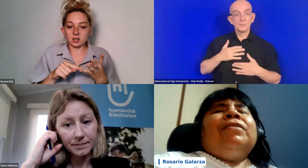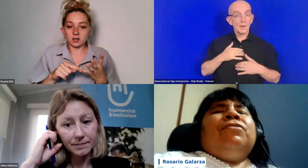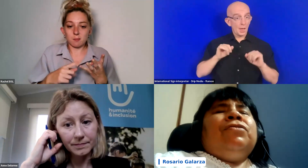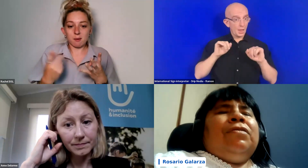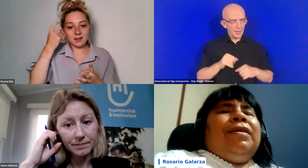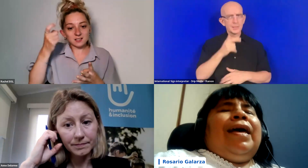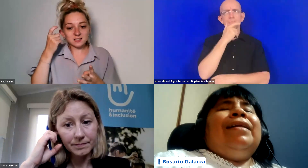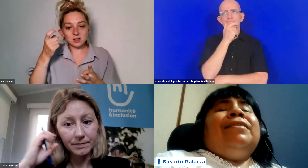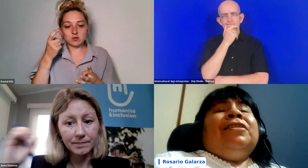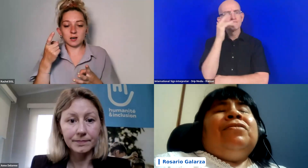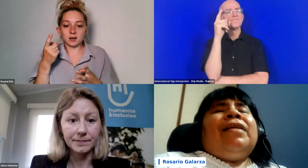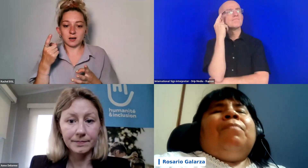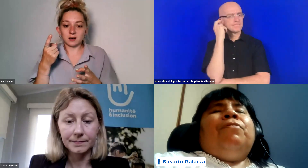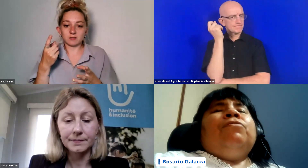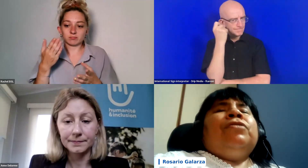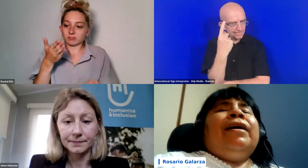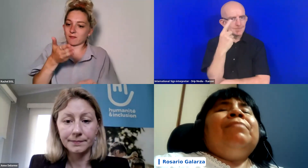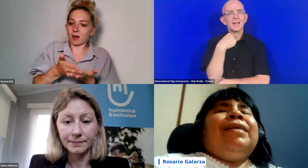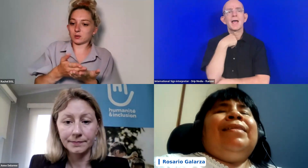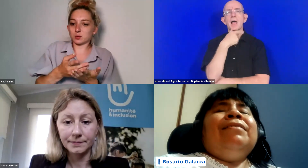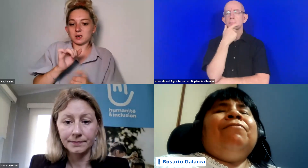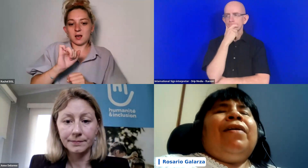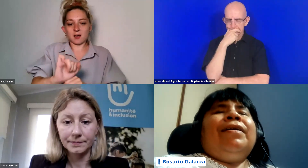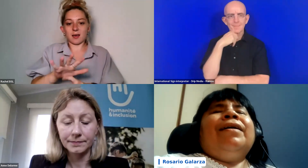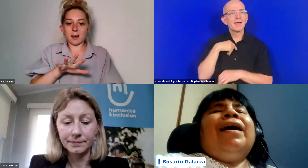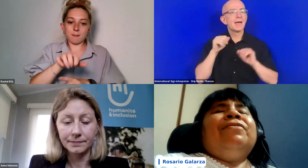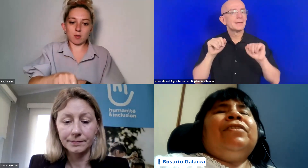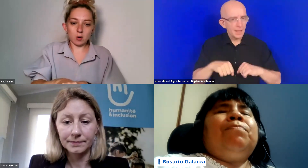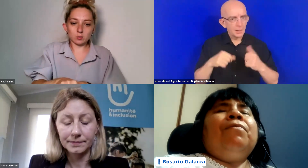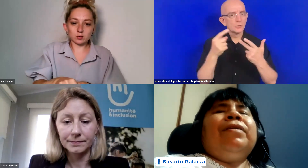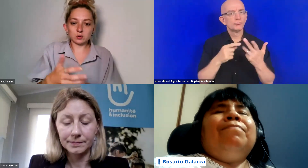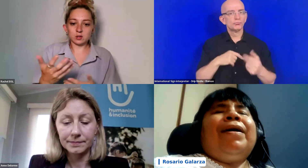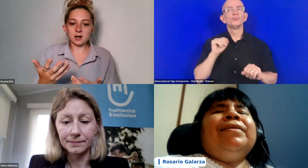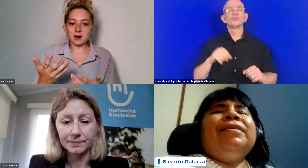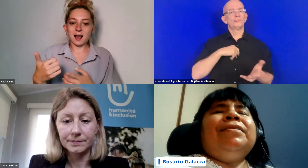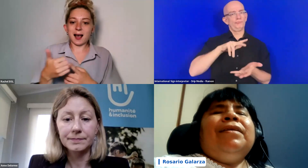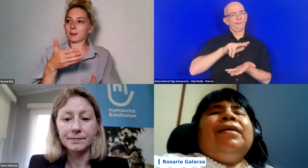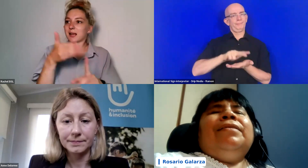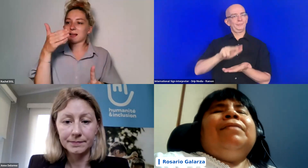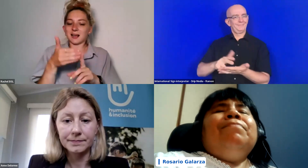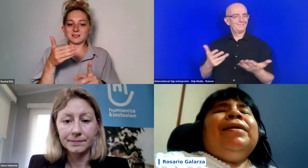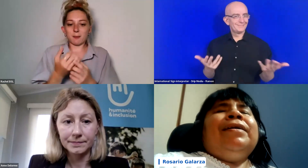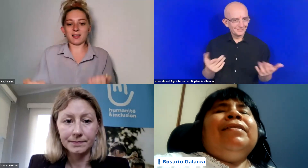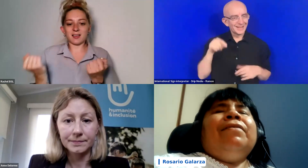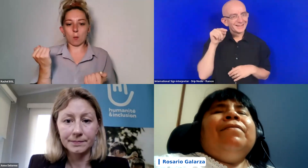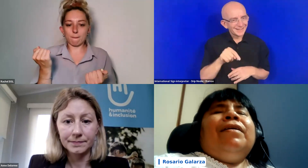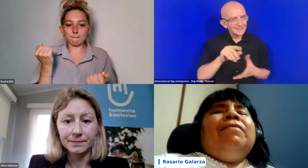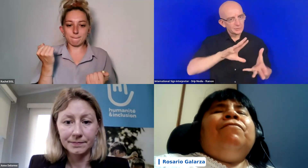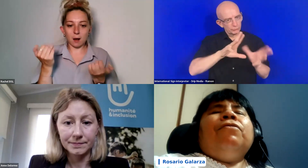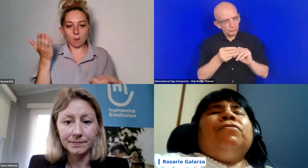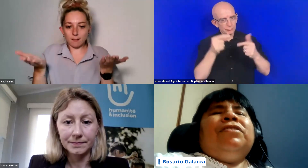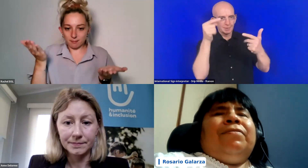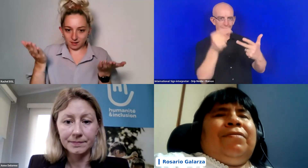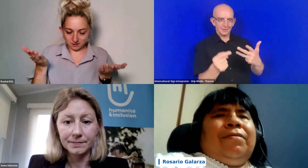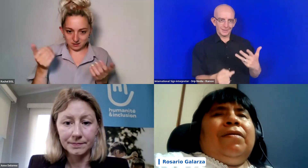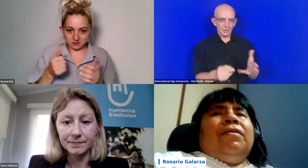intersecting factors, an intersectional approach helps identify and address power imbalances that may hinder